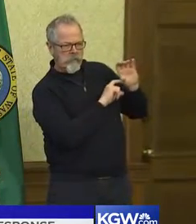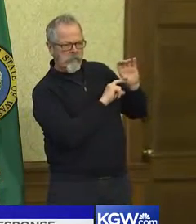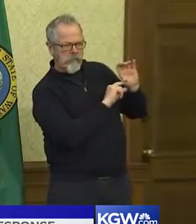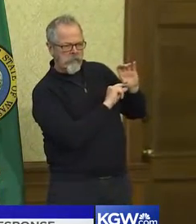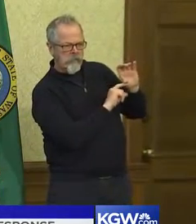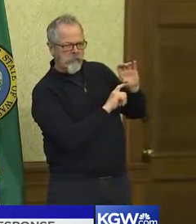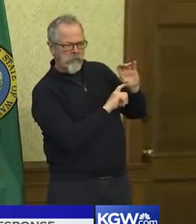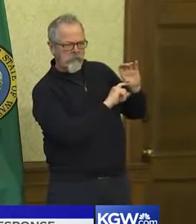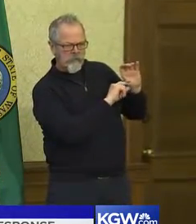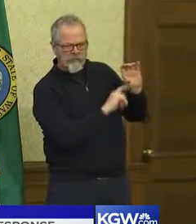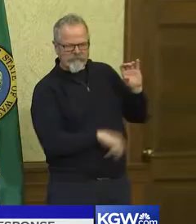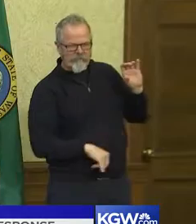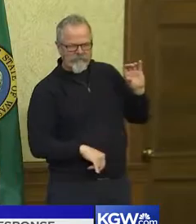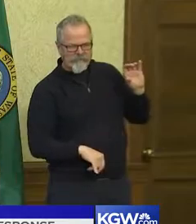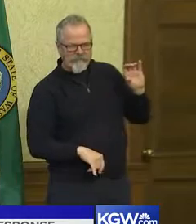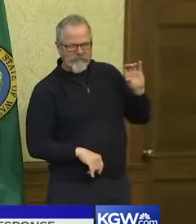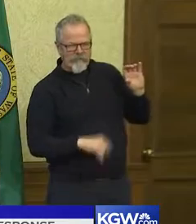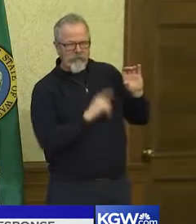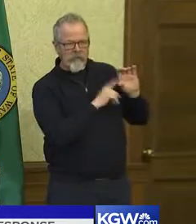Yes. Thank you.